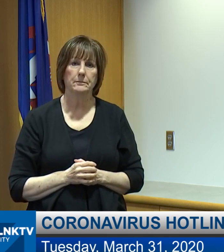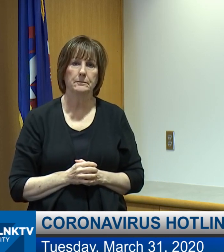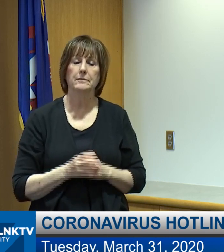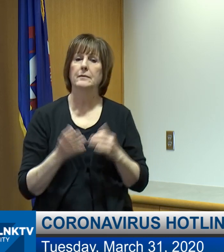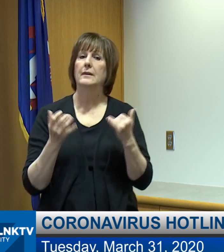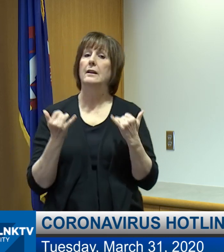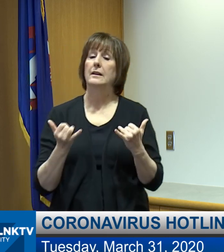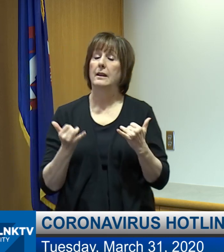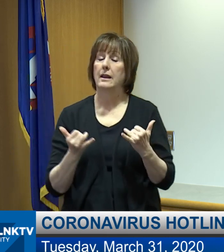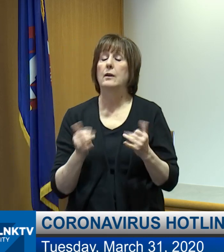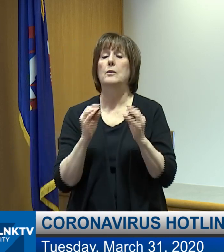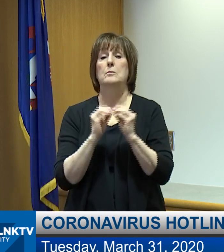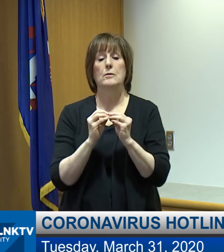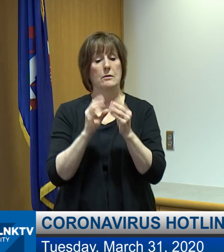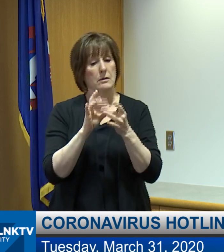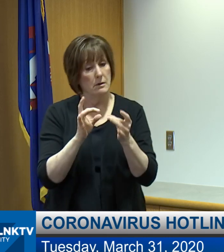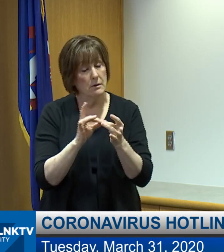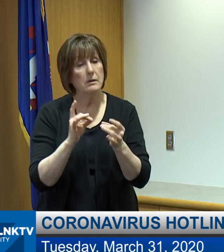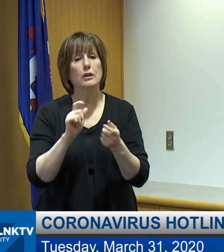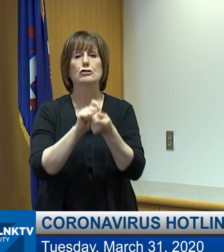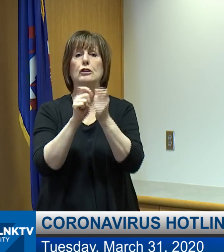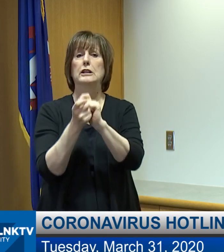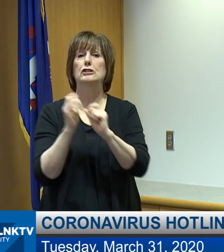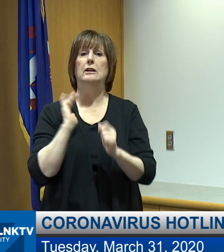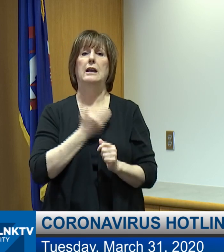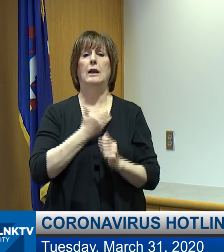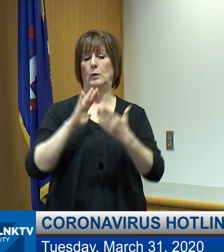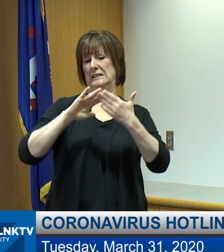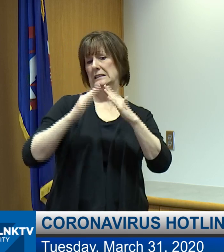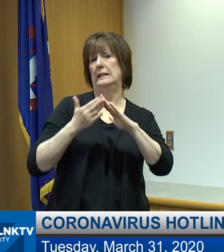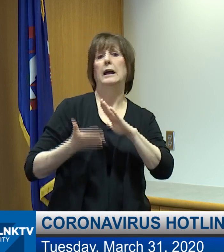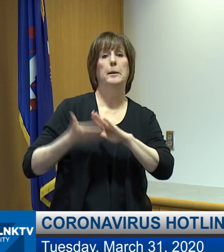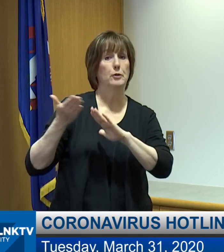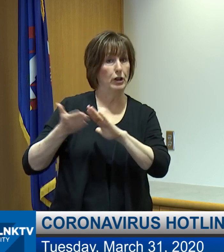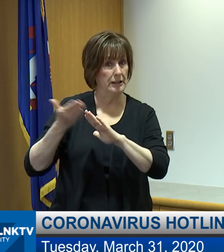Moving on, we're going to talk a little more about changes in city operations. Our